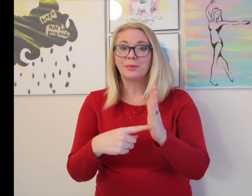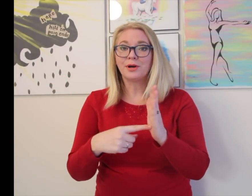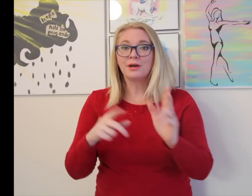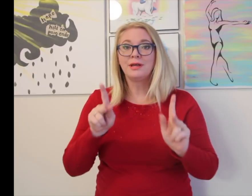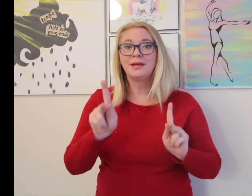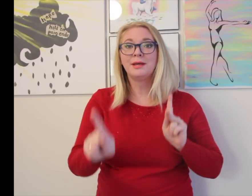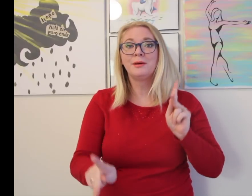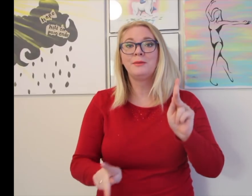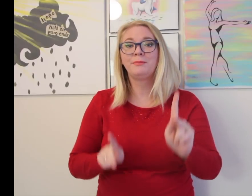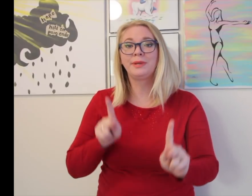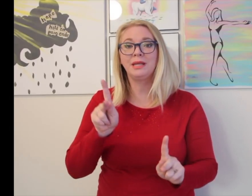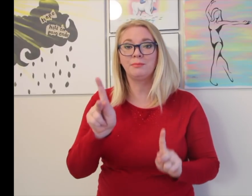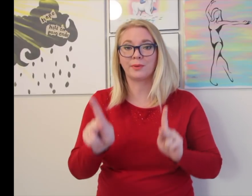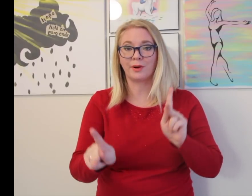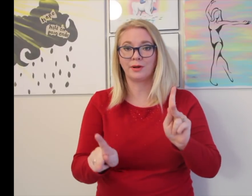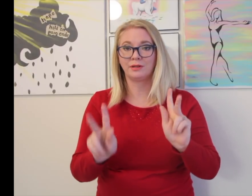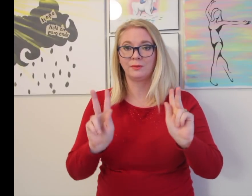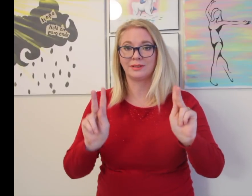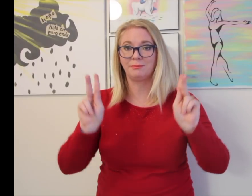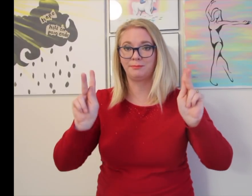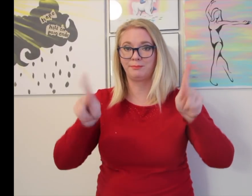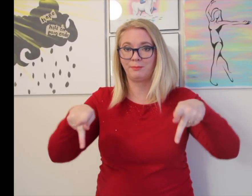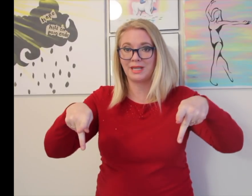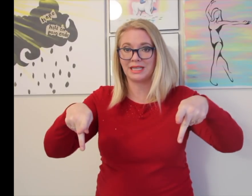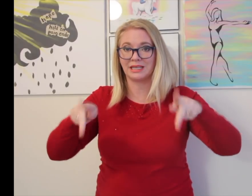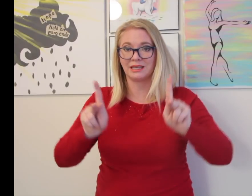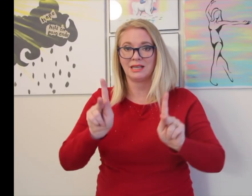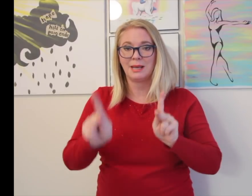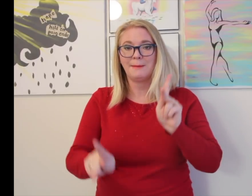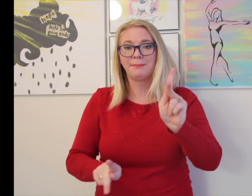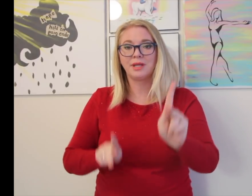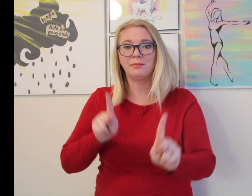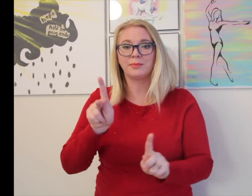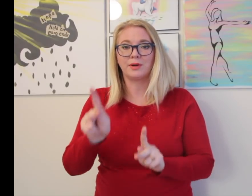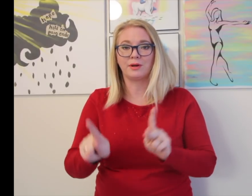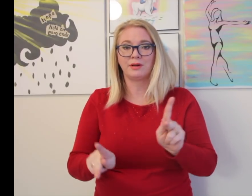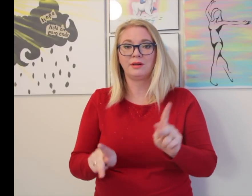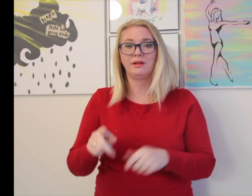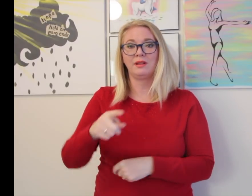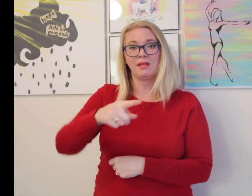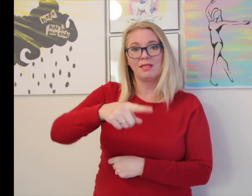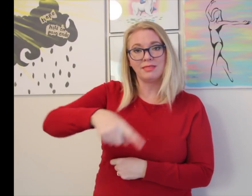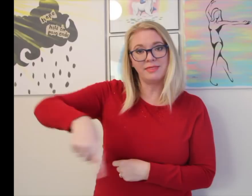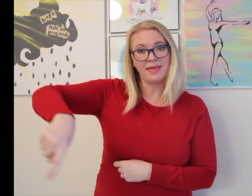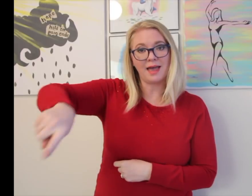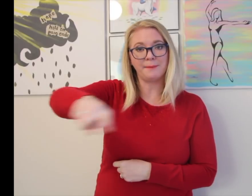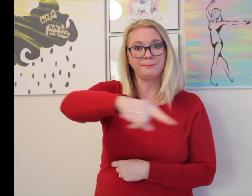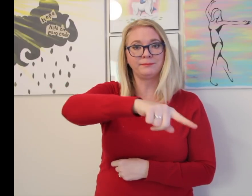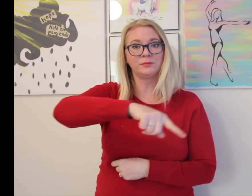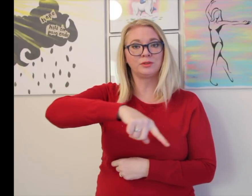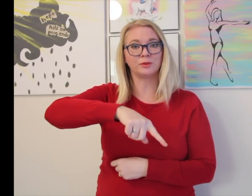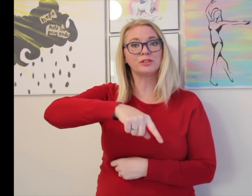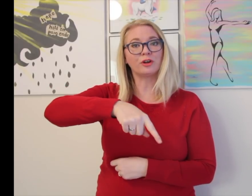Example, people, it's a P, people, them, do a